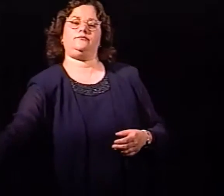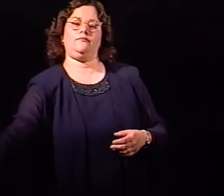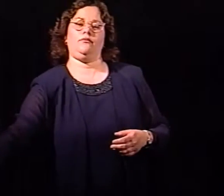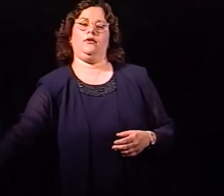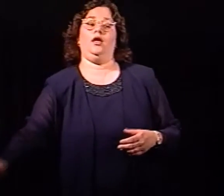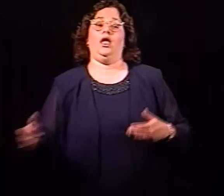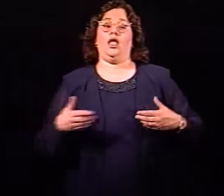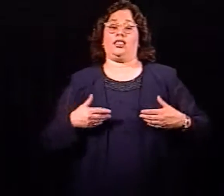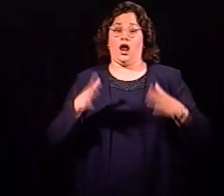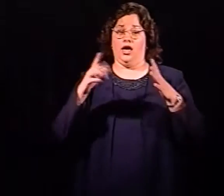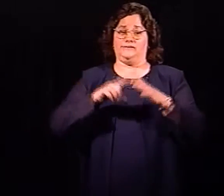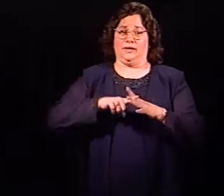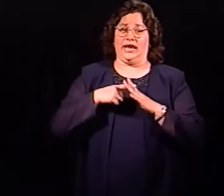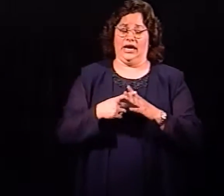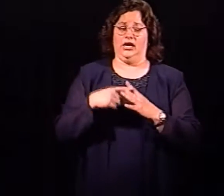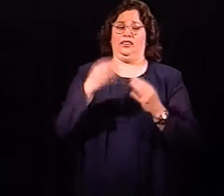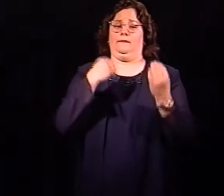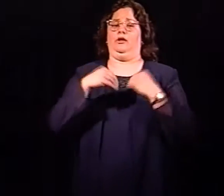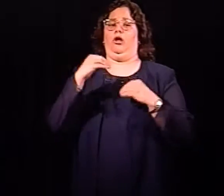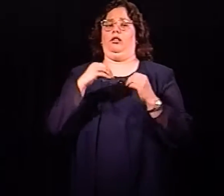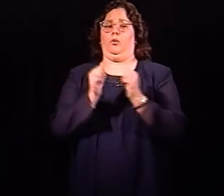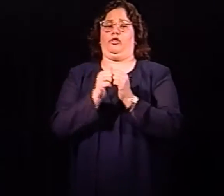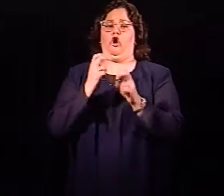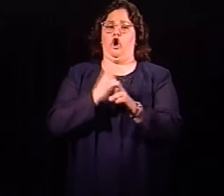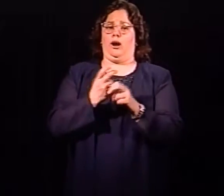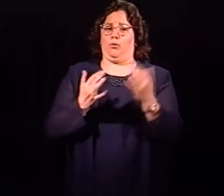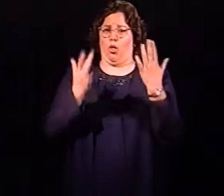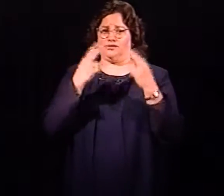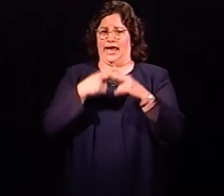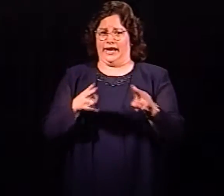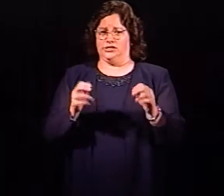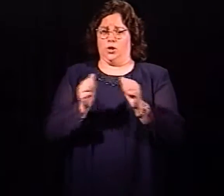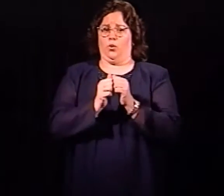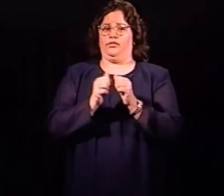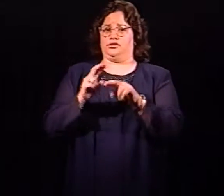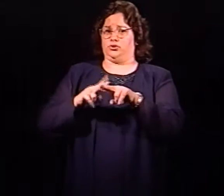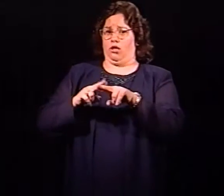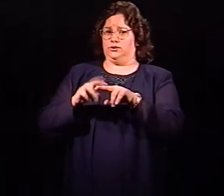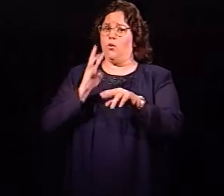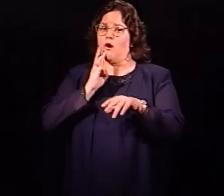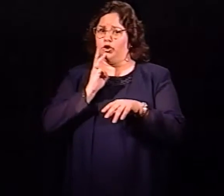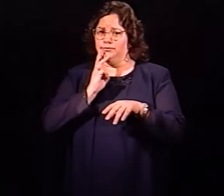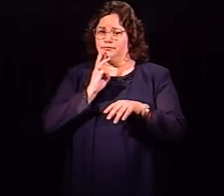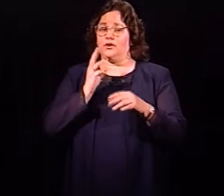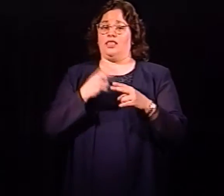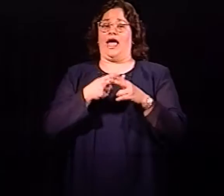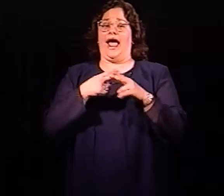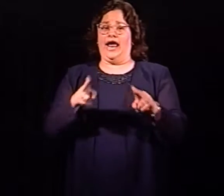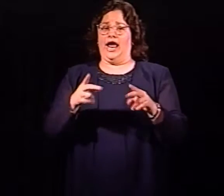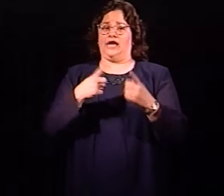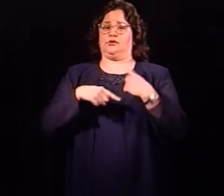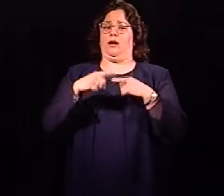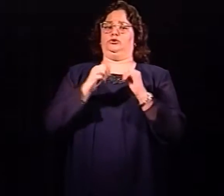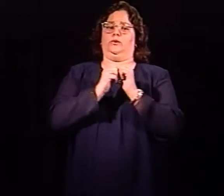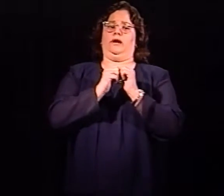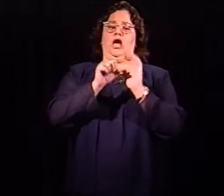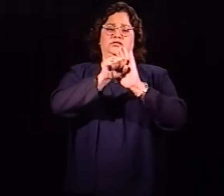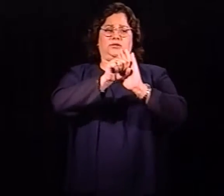Let us begin the meal with hard-boiled eggs and salt water. The egg has come to be symbolic of